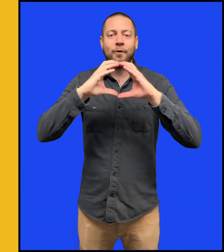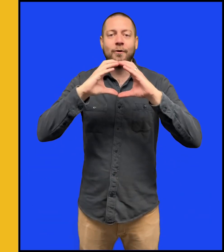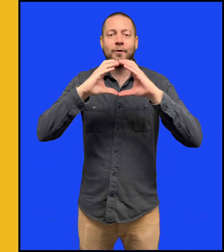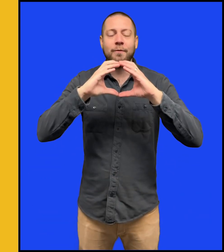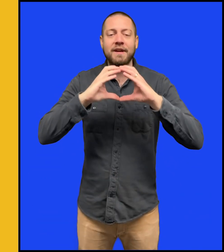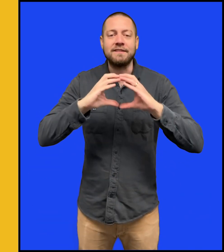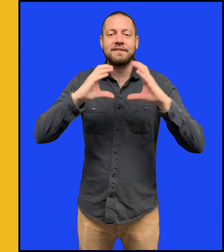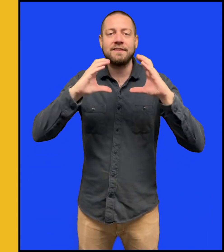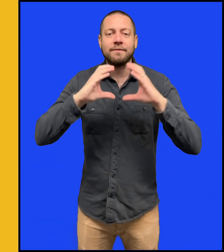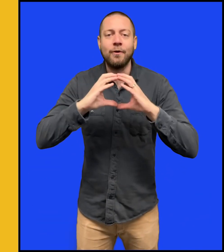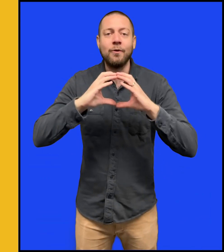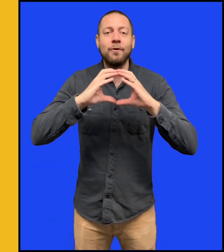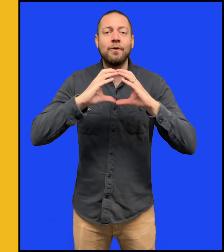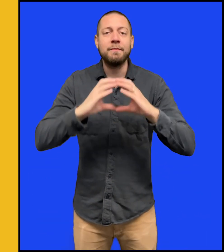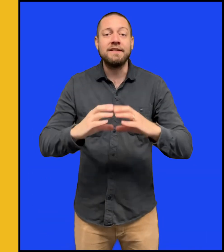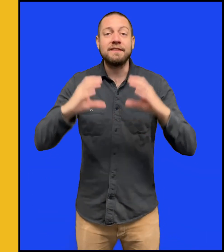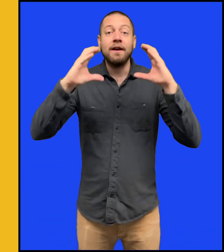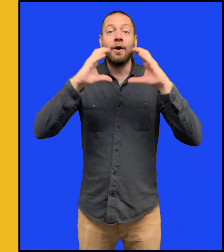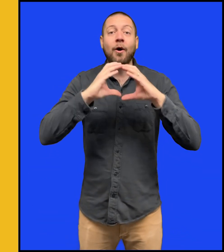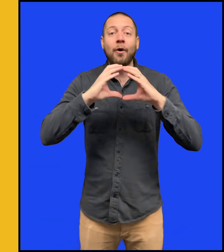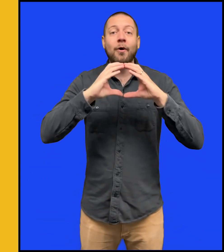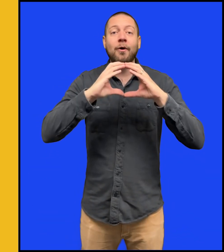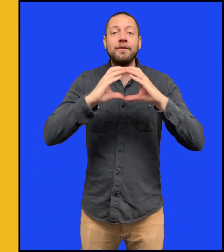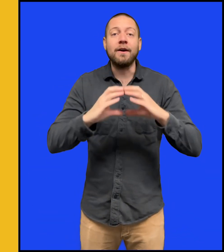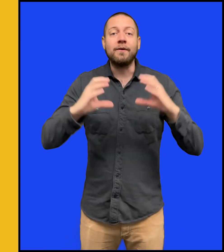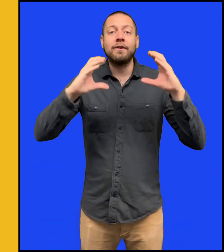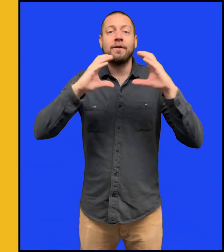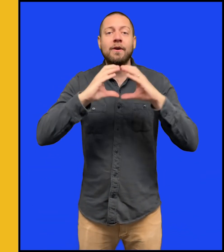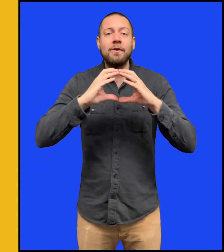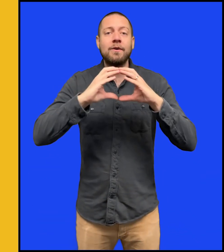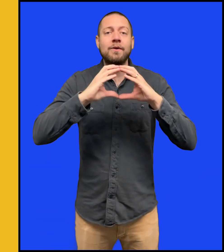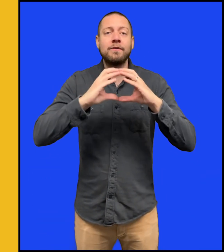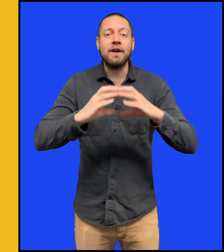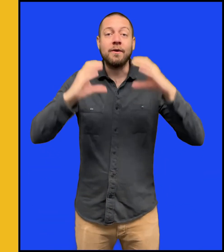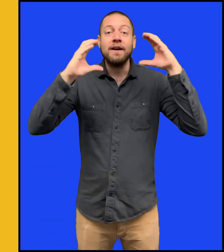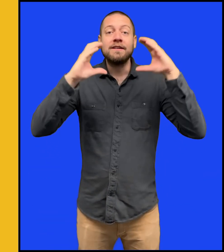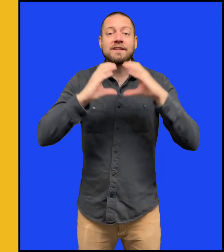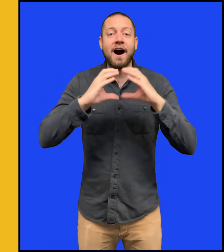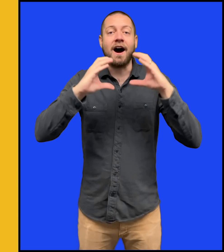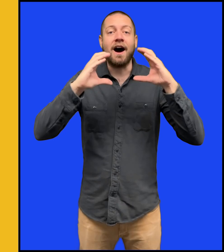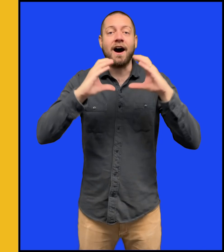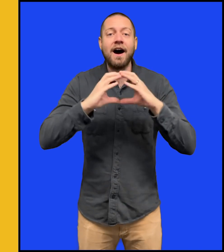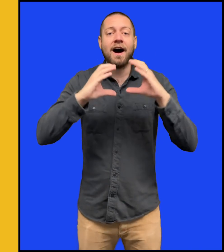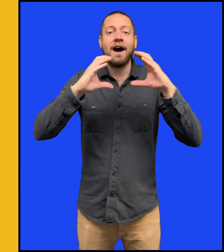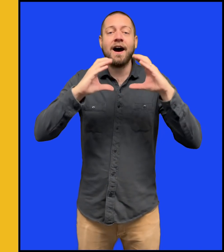Say 4 beats, 4 beats. Whole note, whole note.